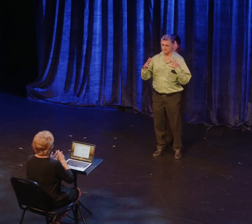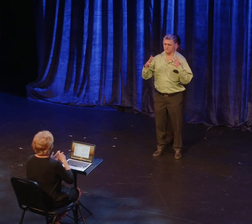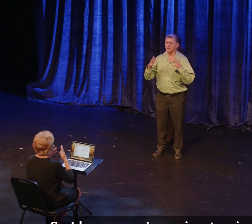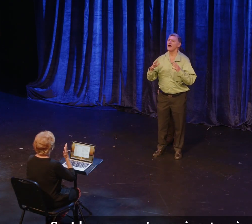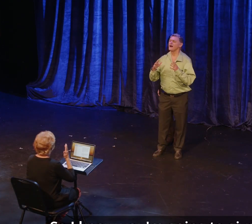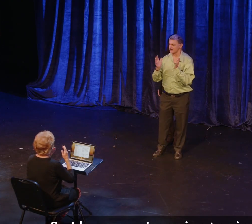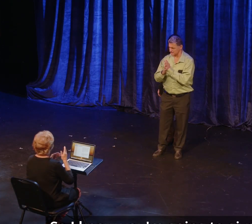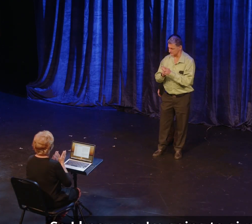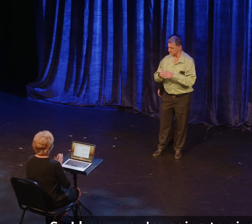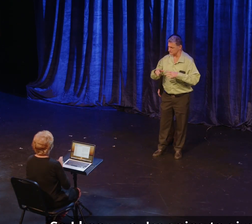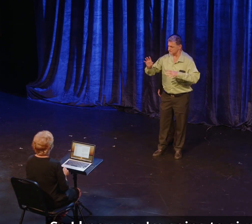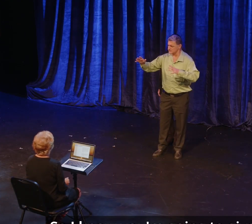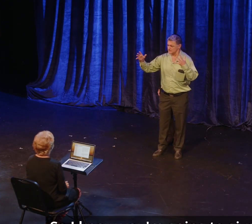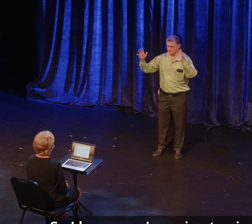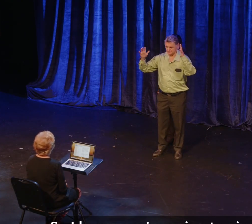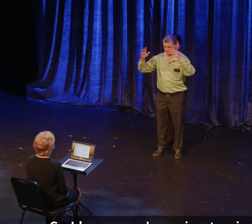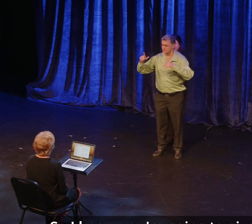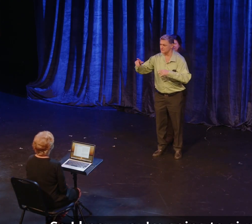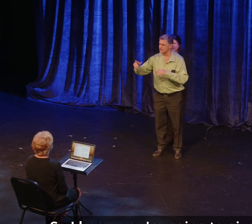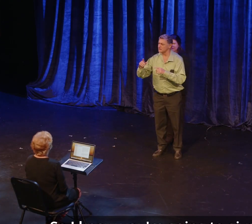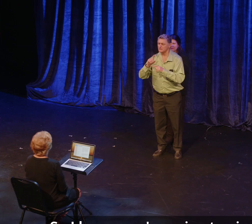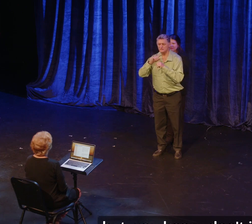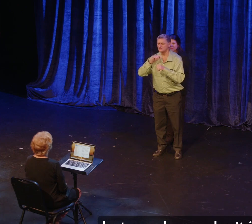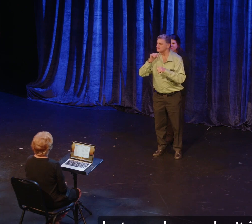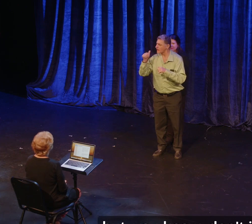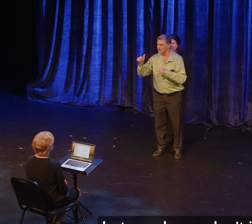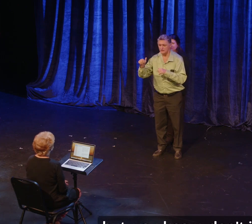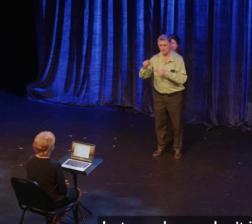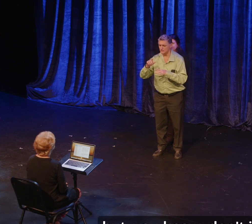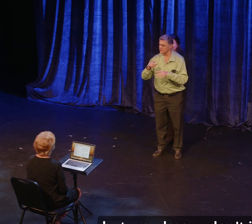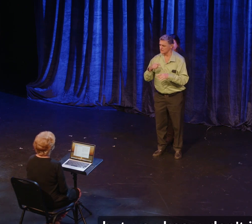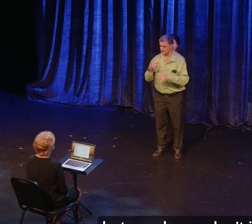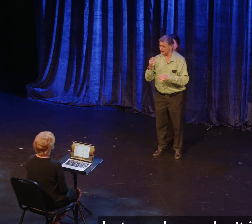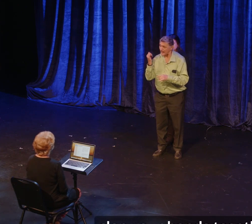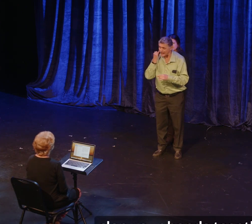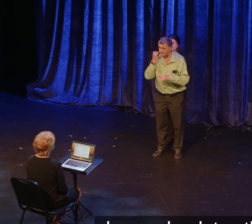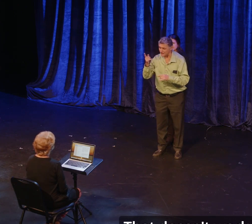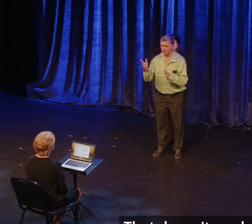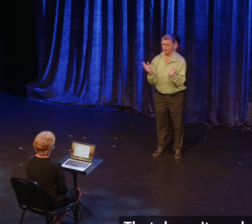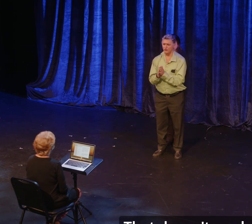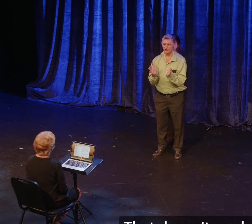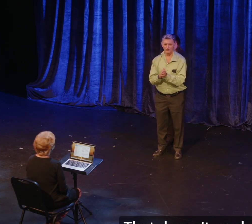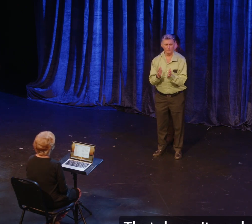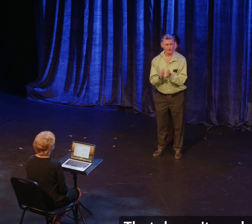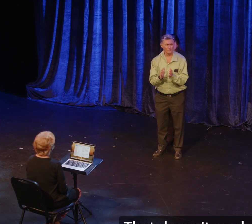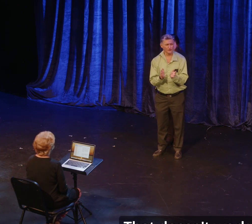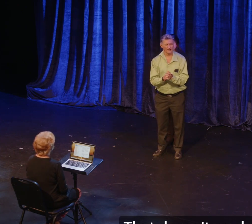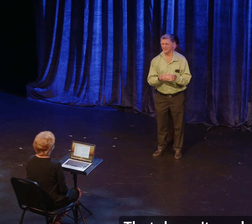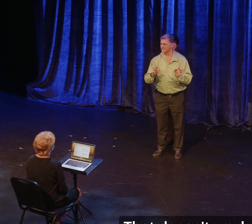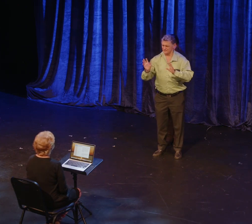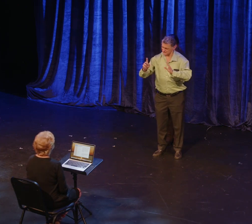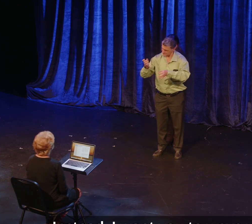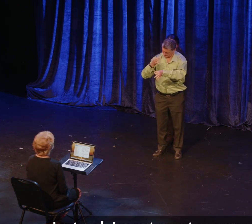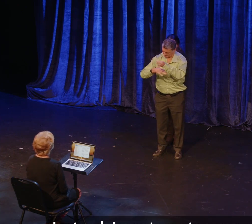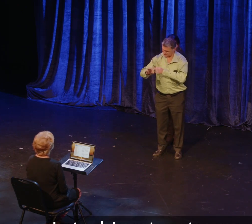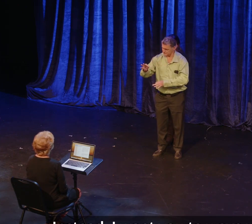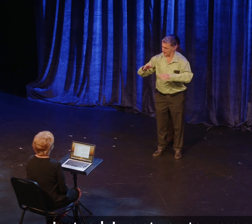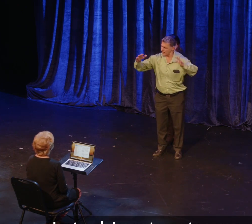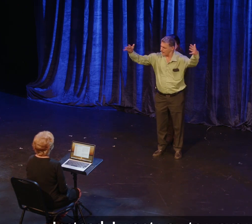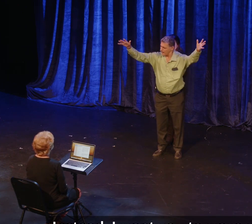So, I know you're going to give applause, but don't just clap your hands together. That doesn't work. Instead, I want you to wave your hands